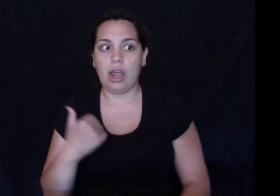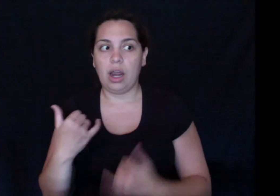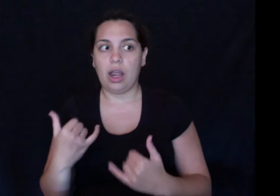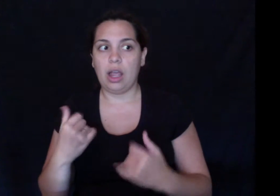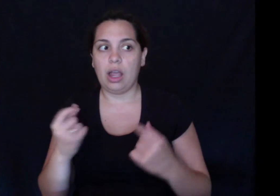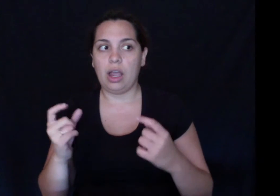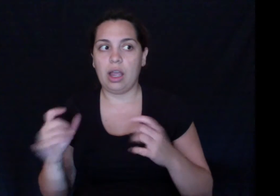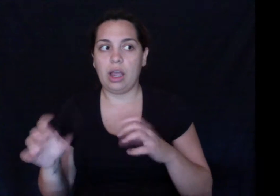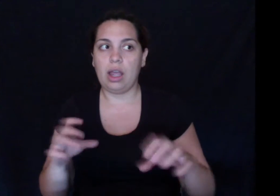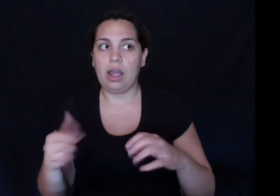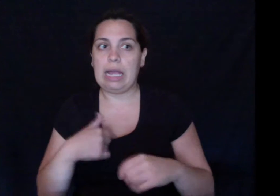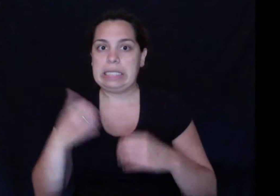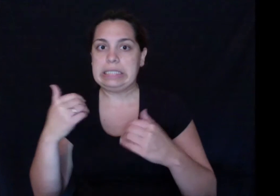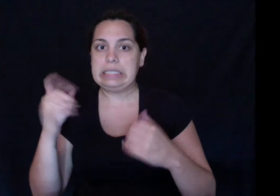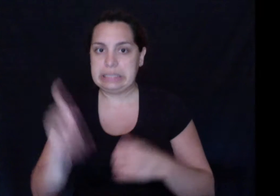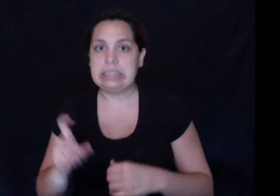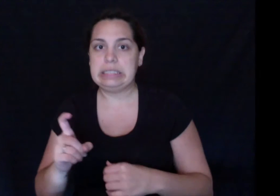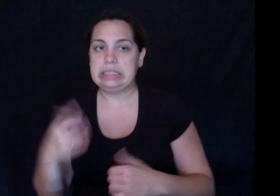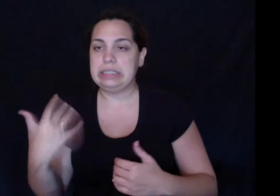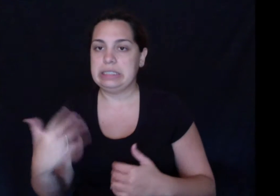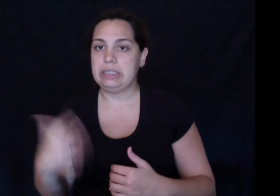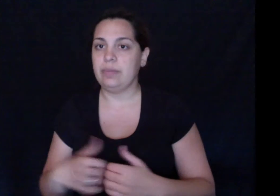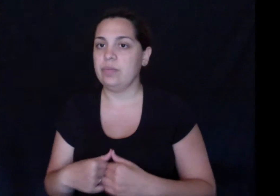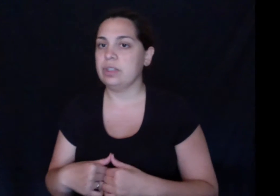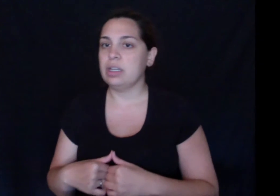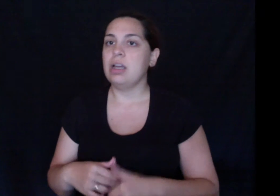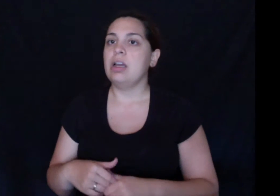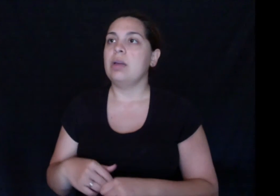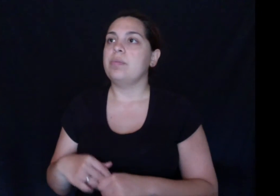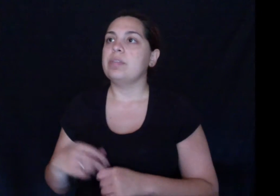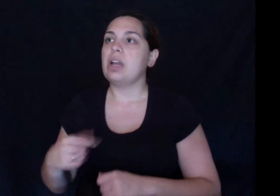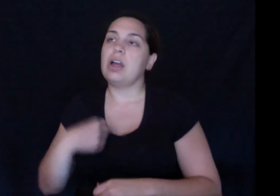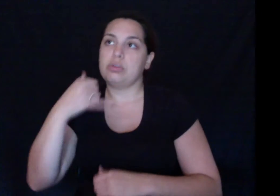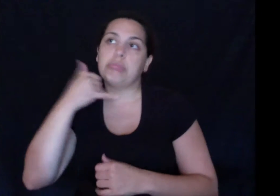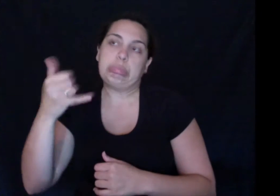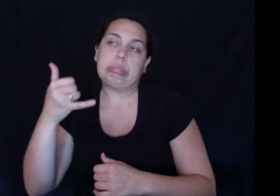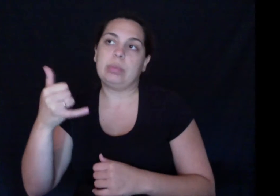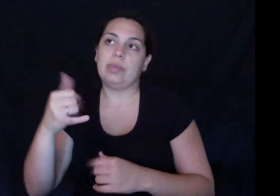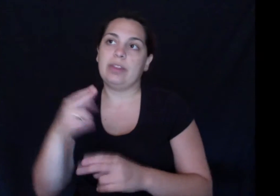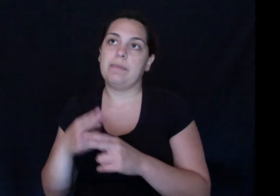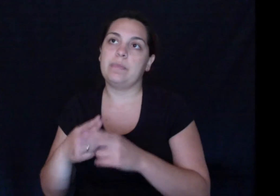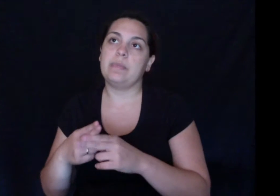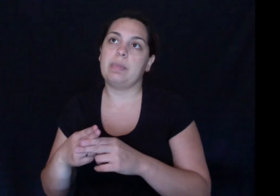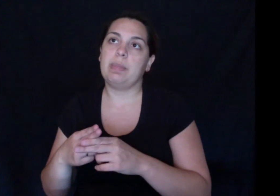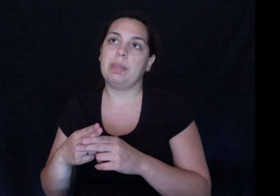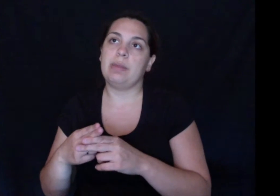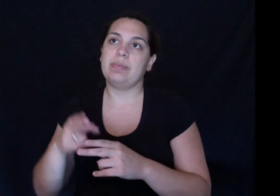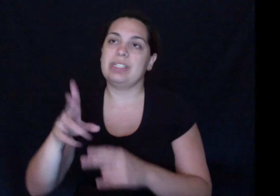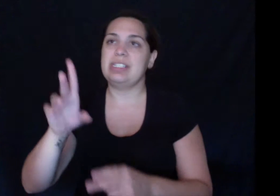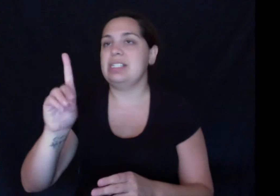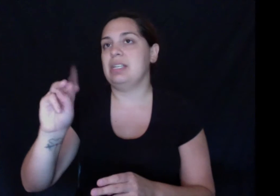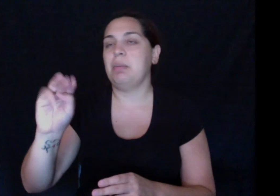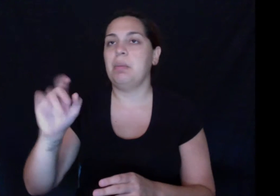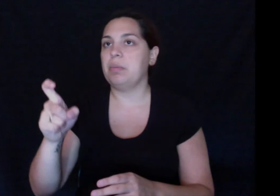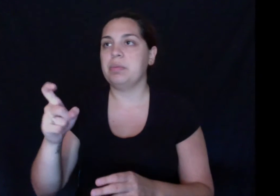like in May 21st, I think I flew back up to DC with a friend of mine, and that's when